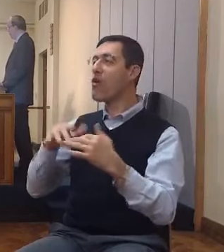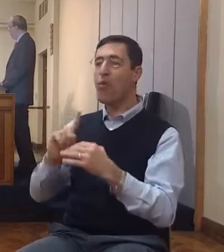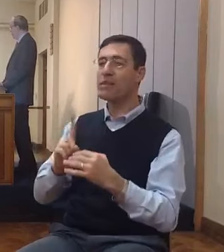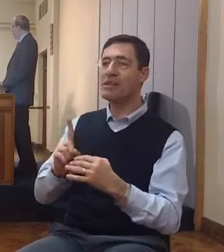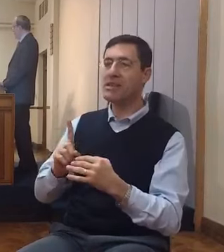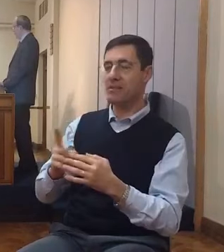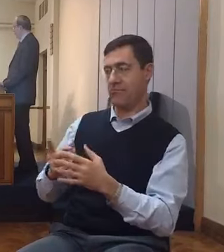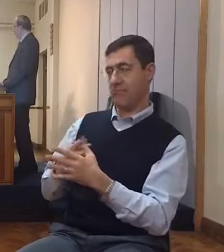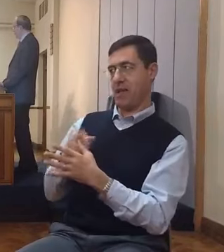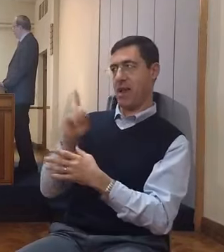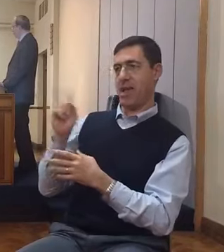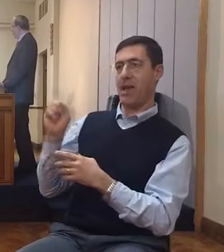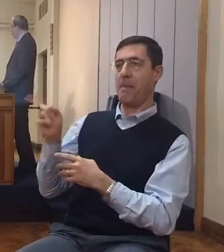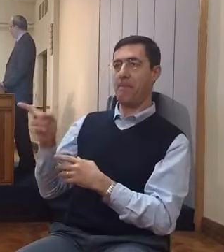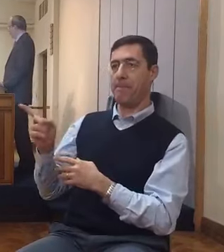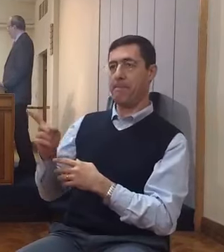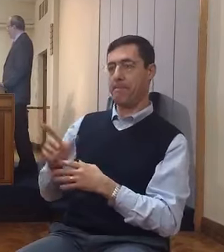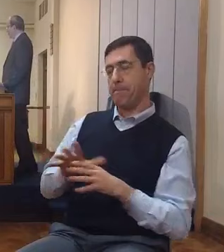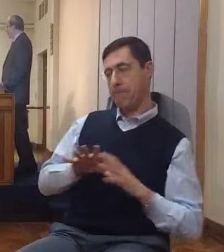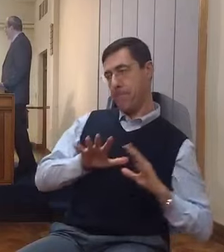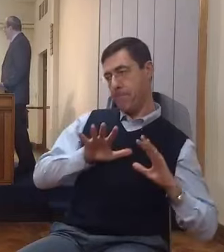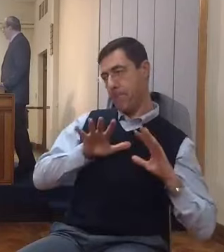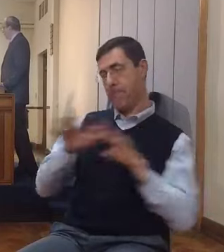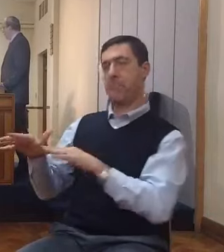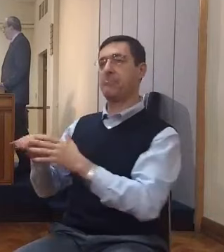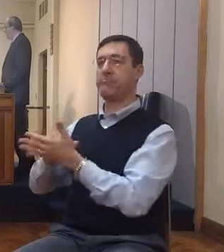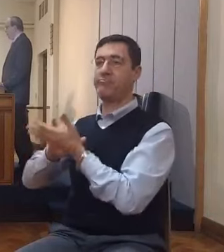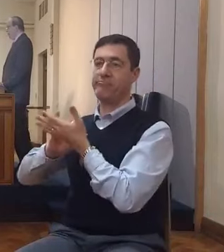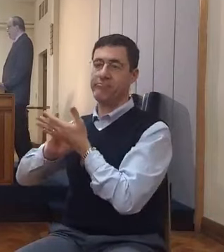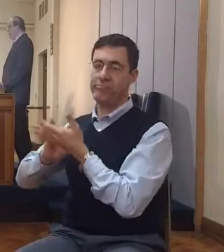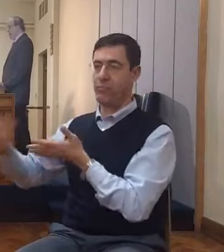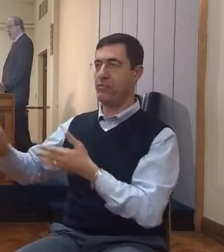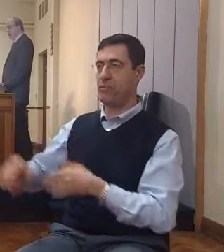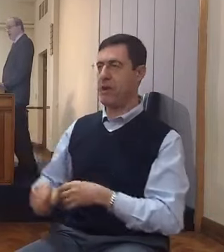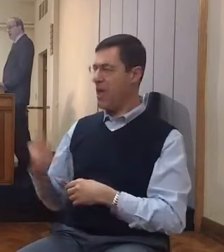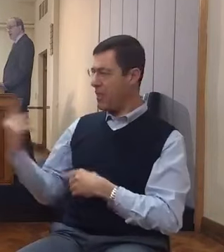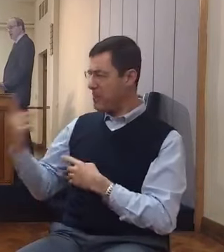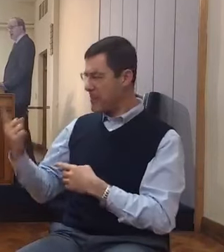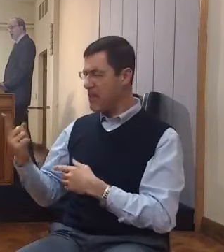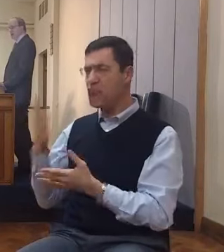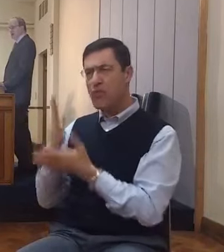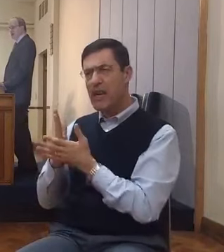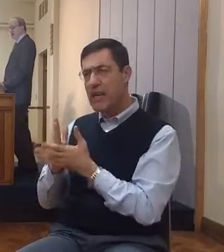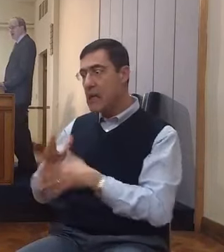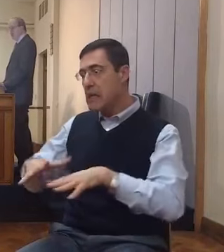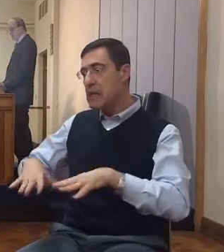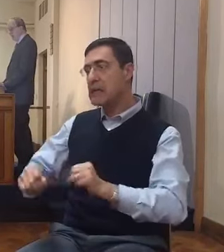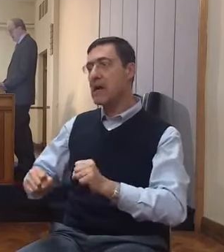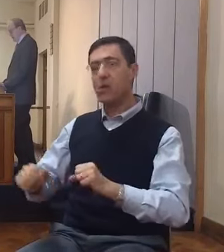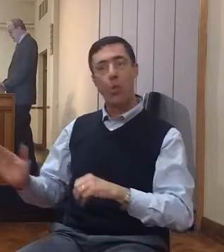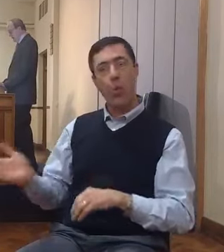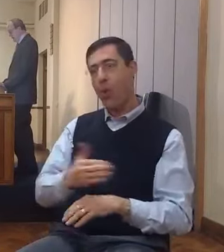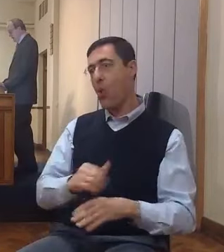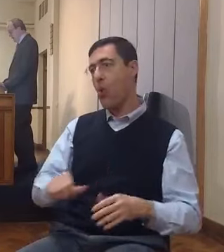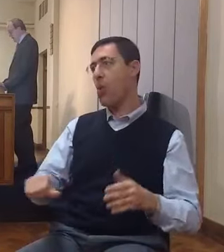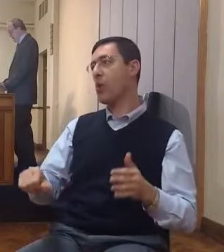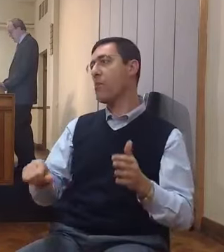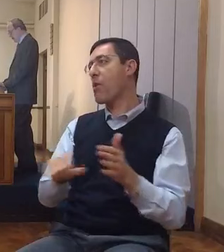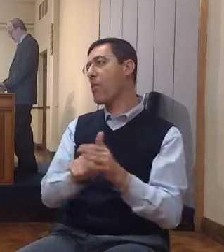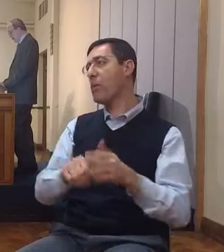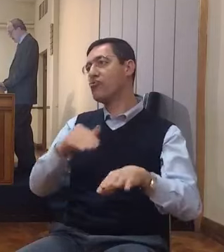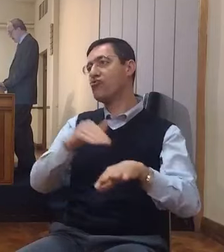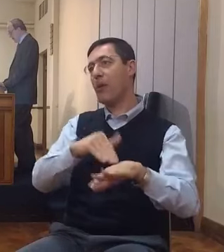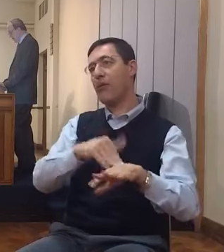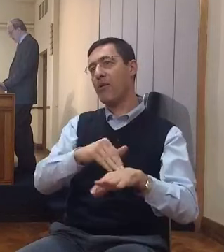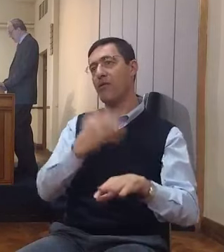them. They're the cause of all the trouble, humanly speaking. And now he routs them. His